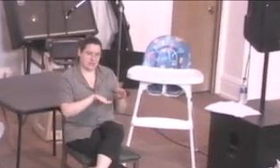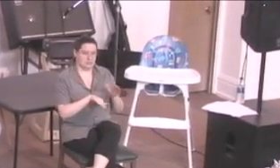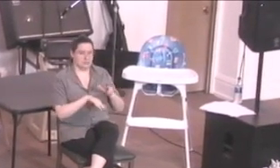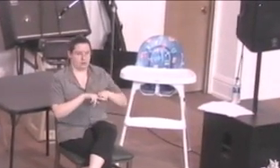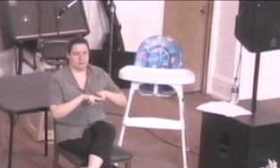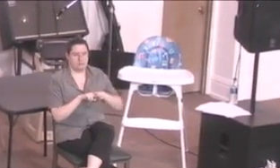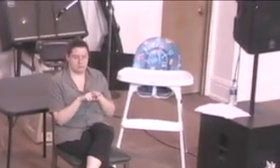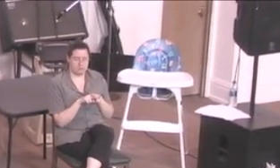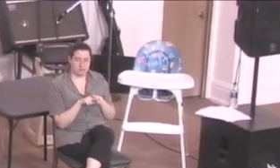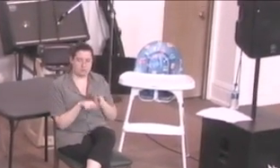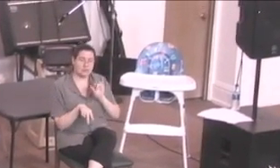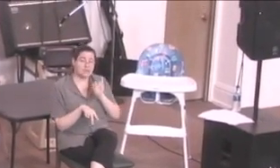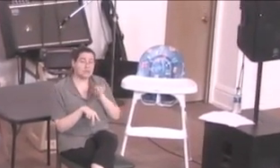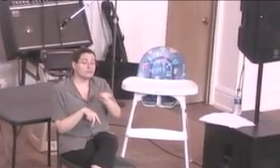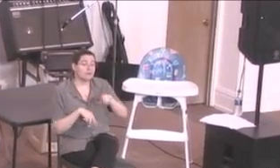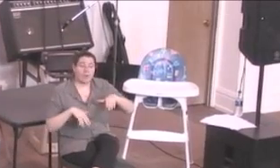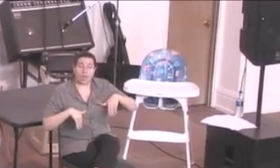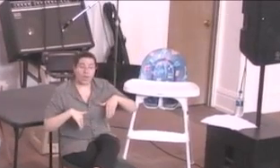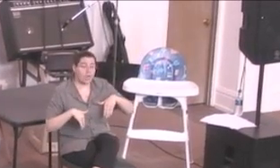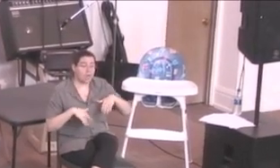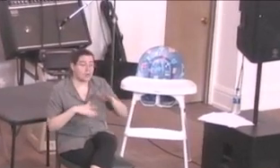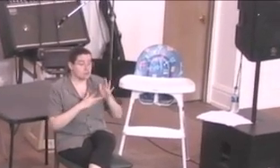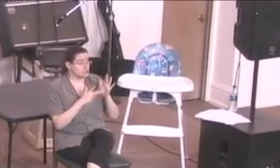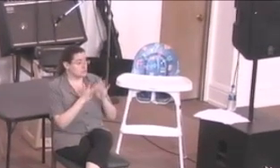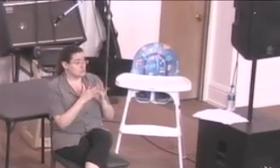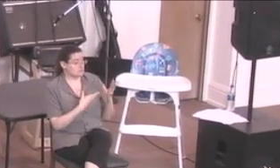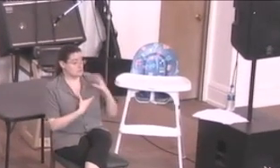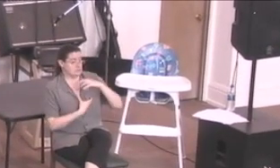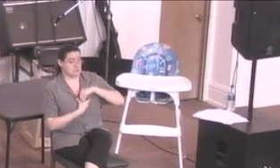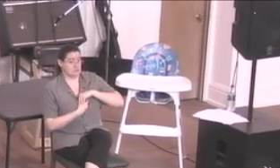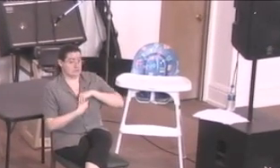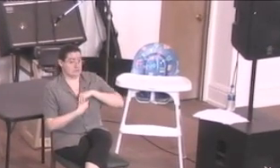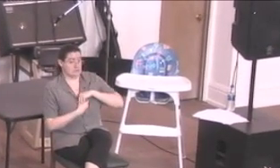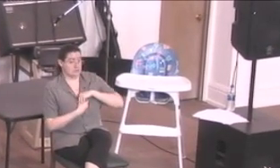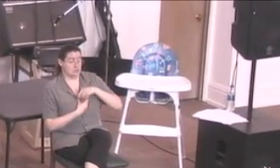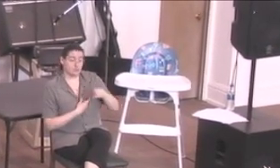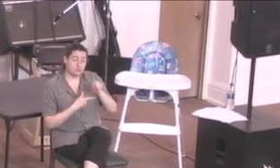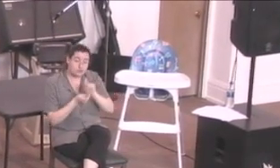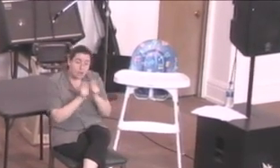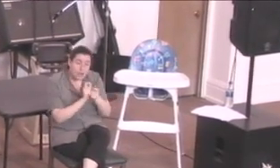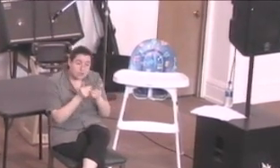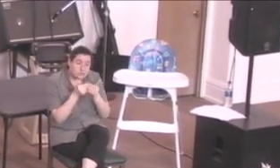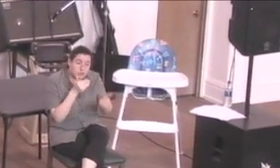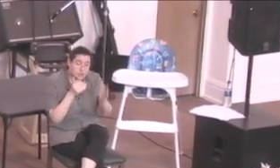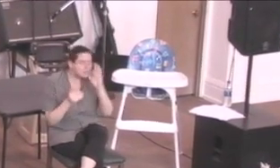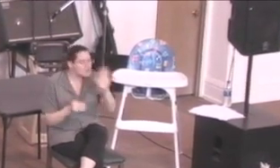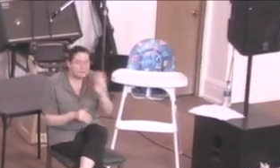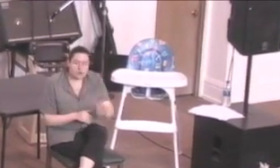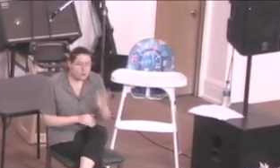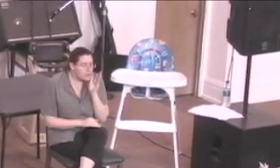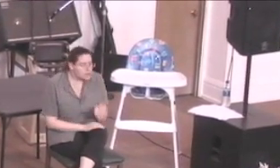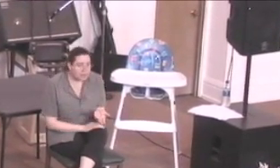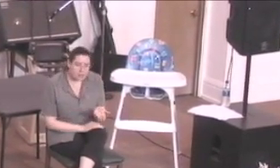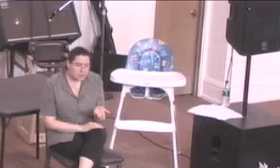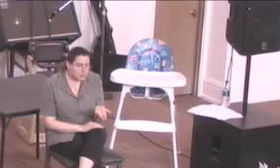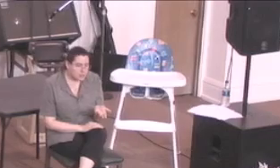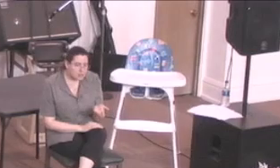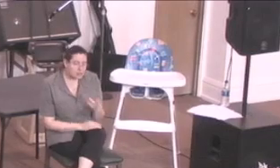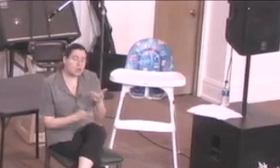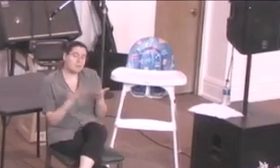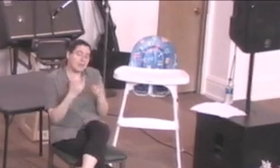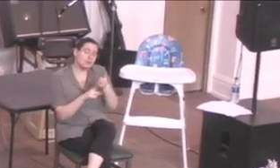If you do not have Jesus Christ as your personal Lord and Savior, guess what? You're never going to change. You'll change for a little